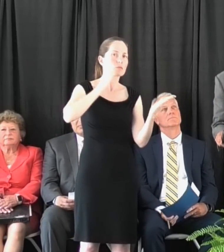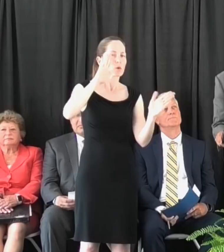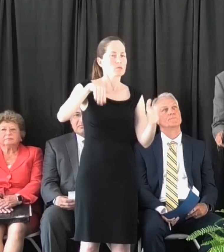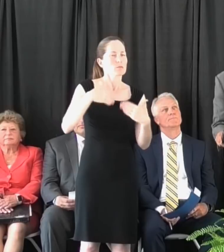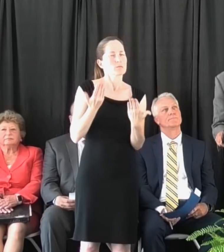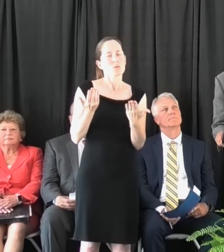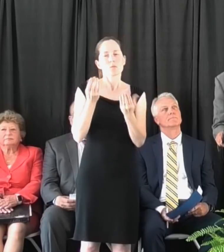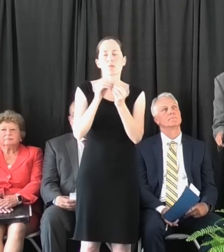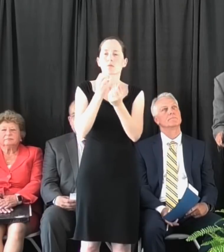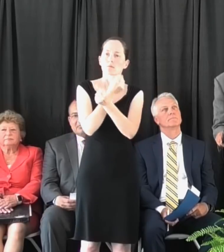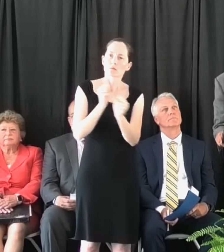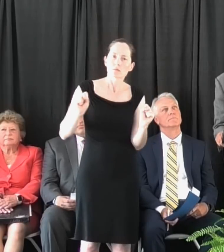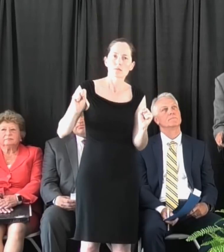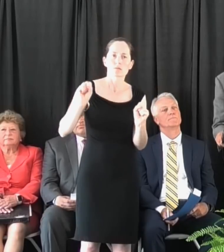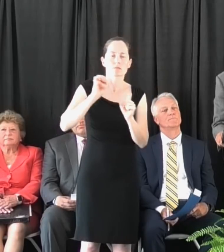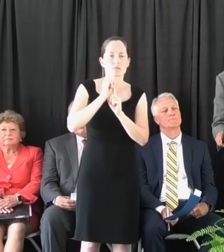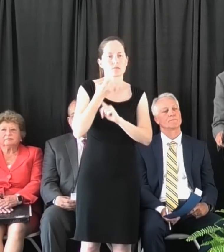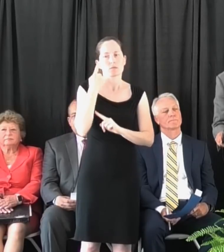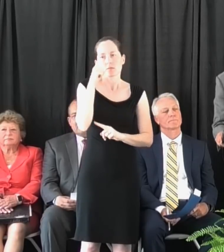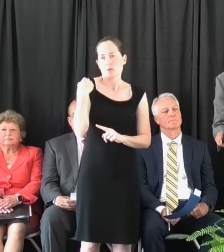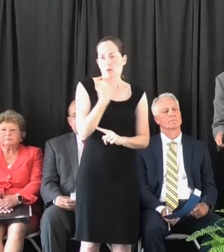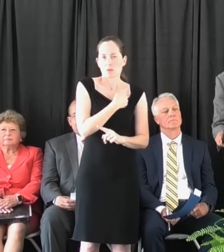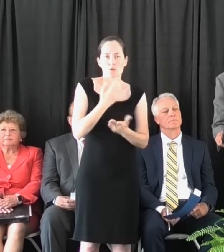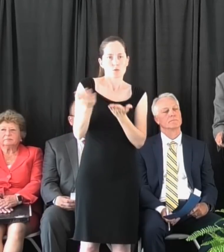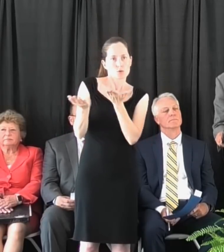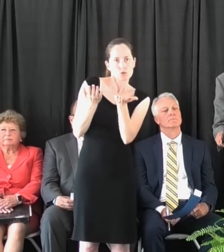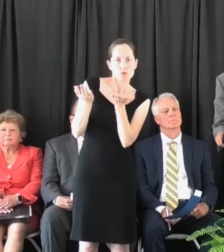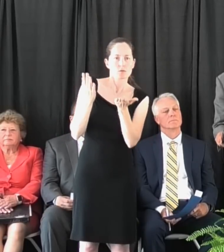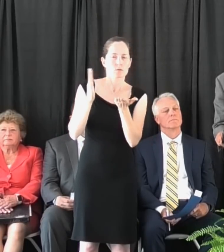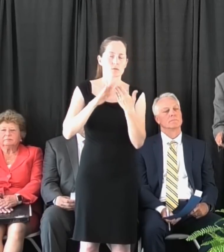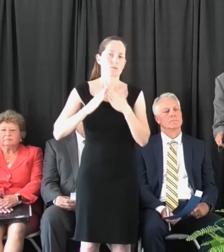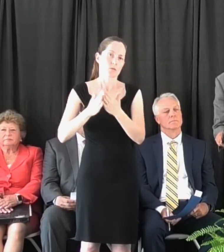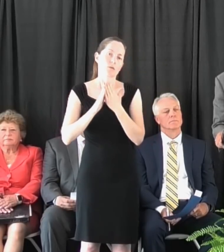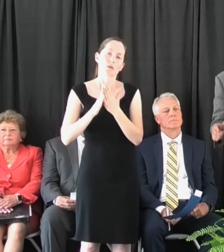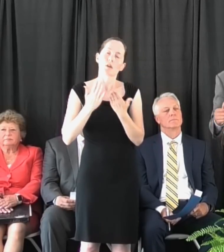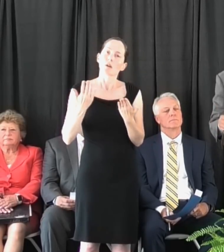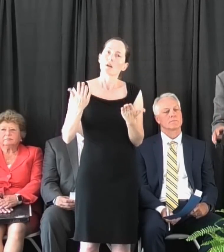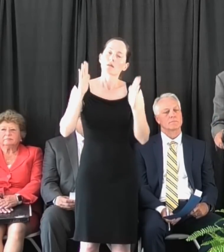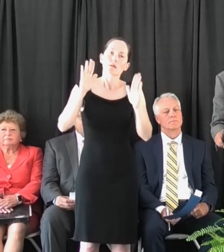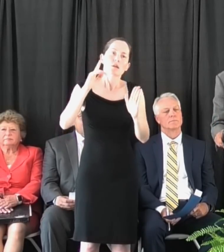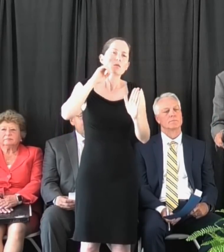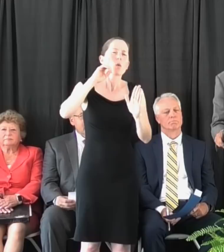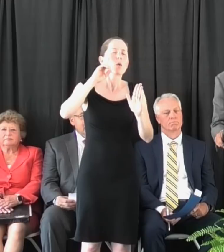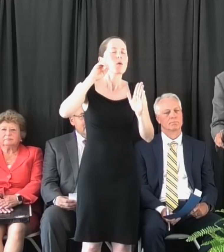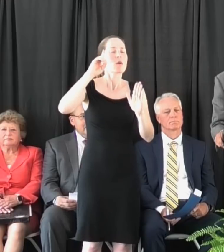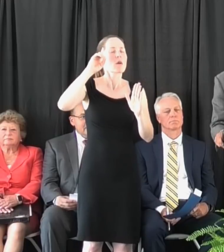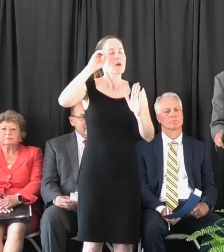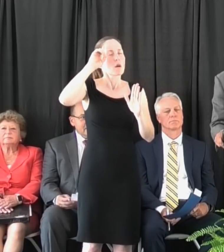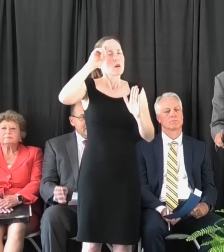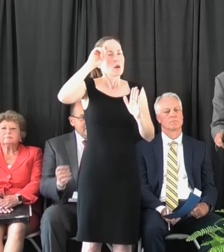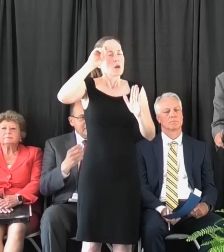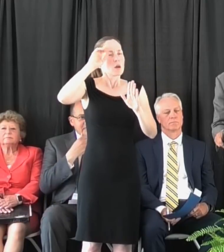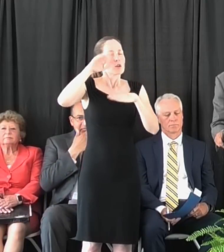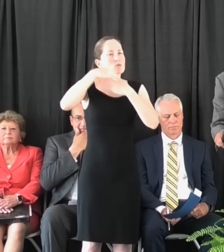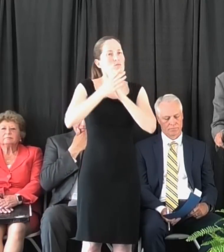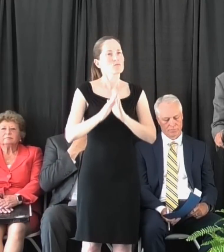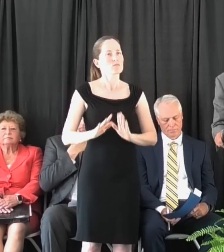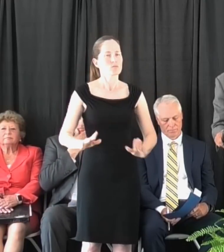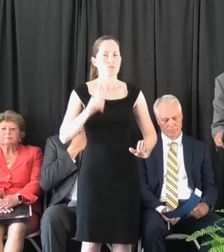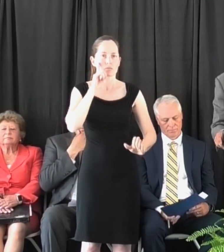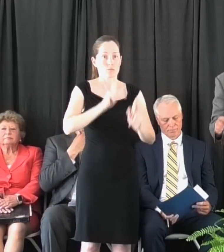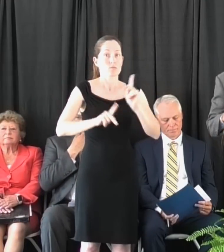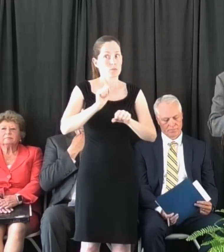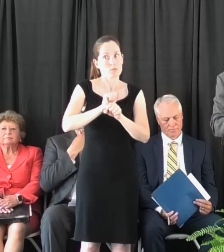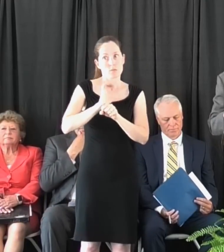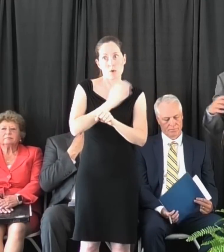us to serve the community, and that's really essential for the peace of mind of the prosecutors and people who work in our office.